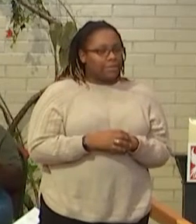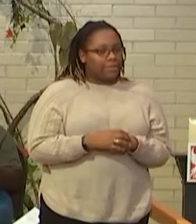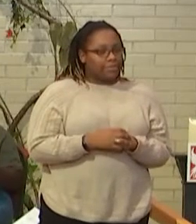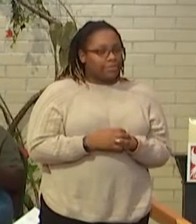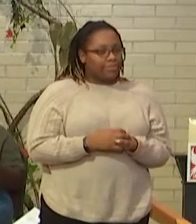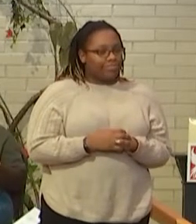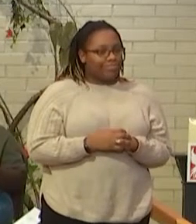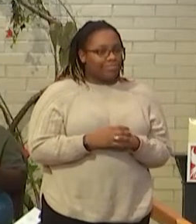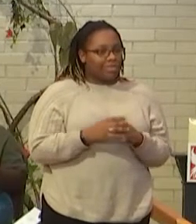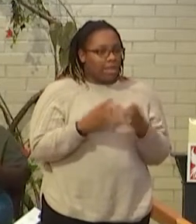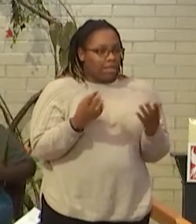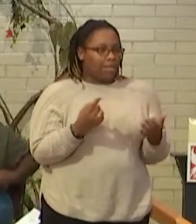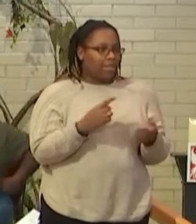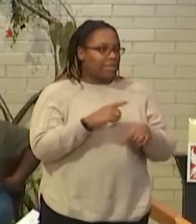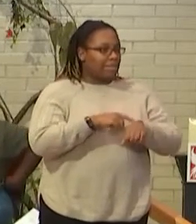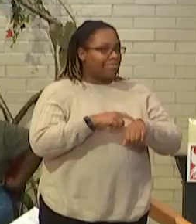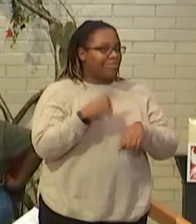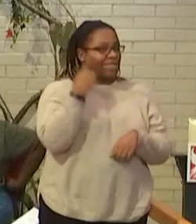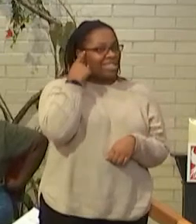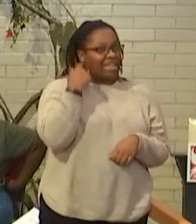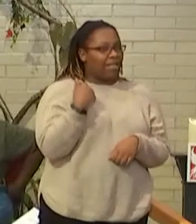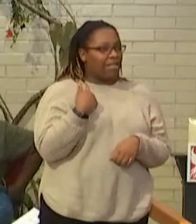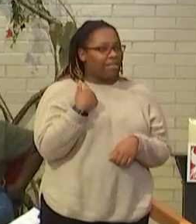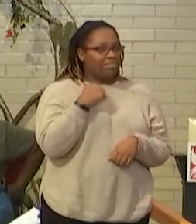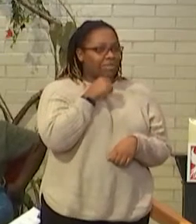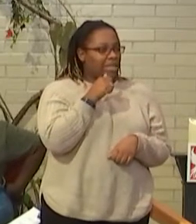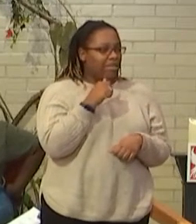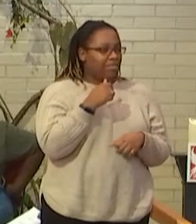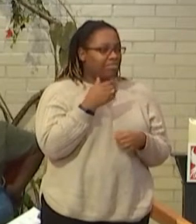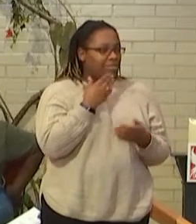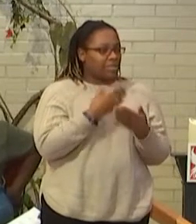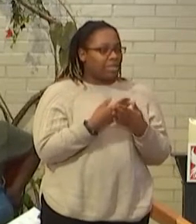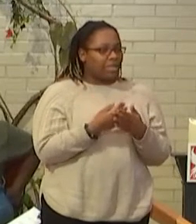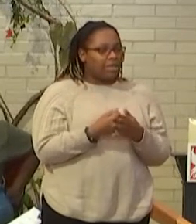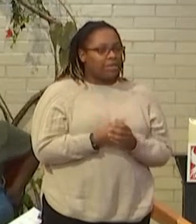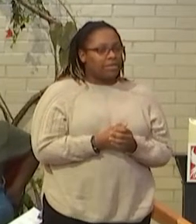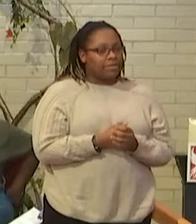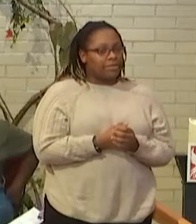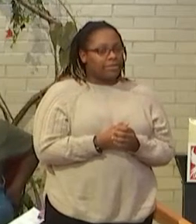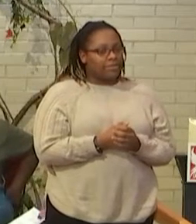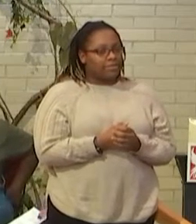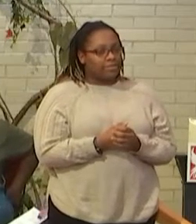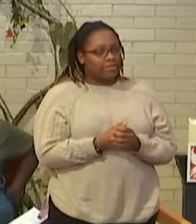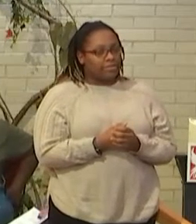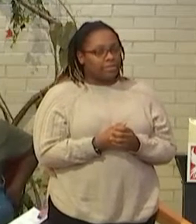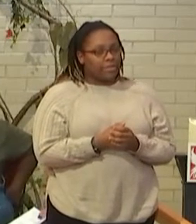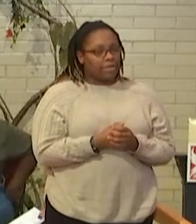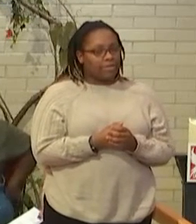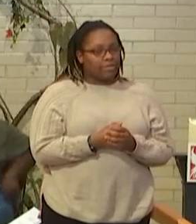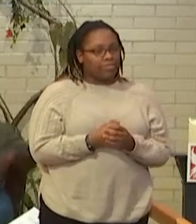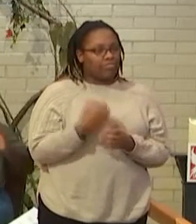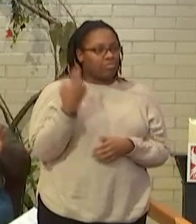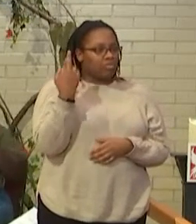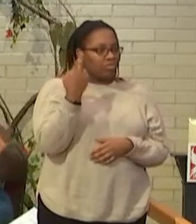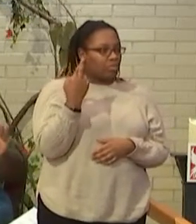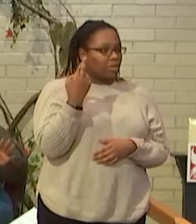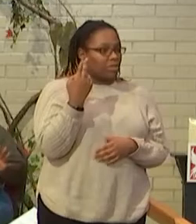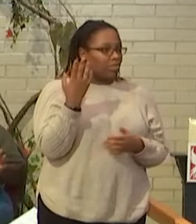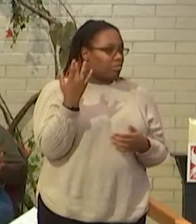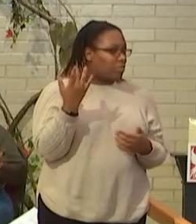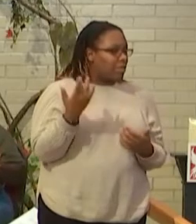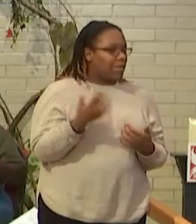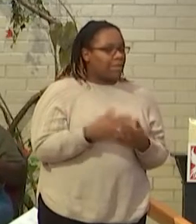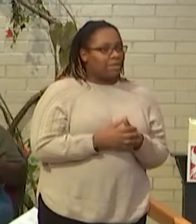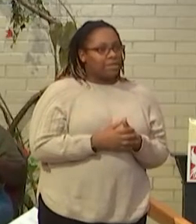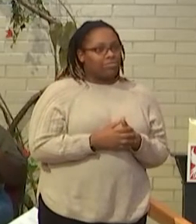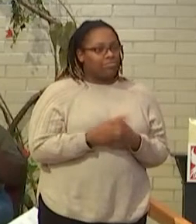wasn't good at something, but then finding out that the reason why I wasn't good at it is because there was something I was